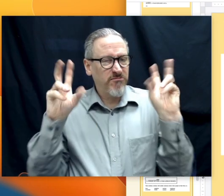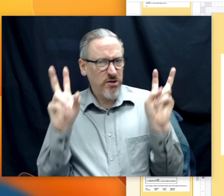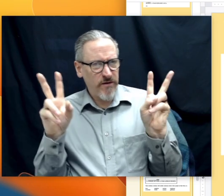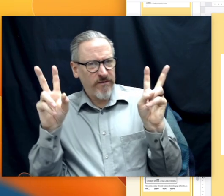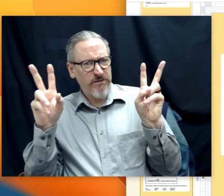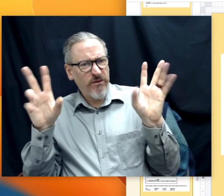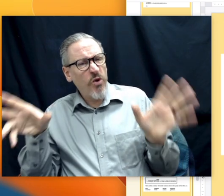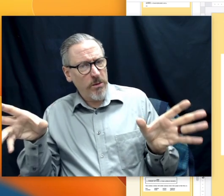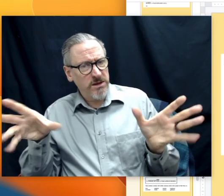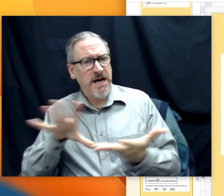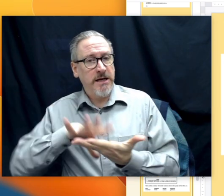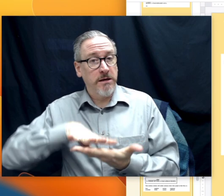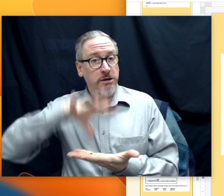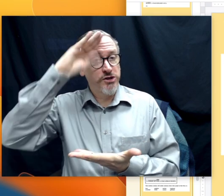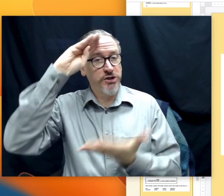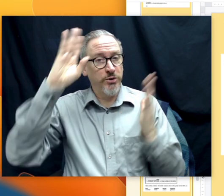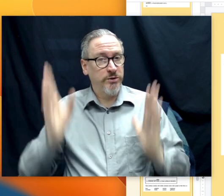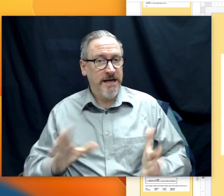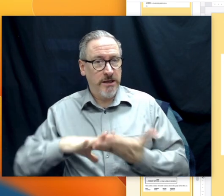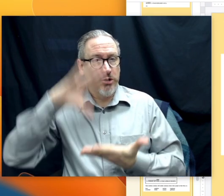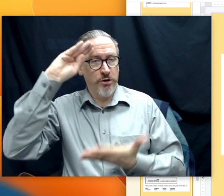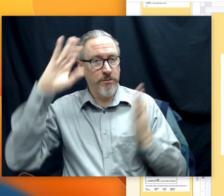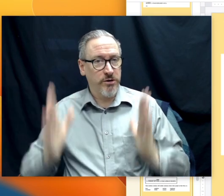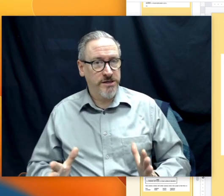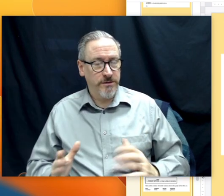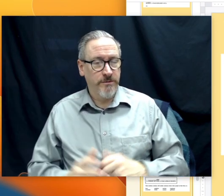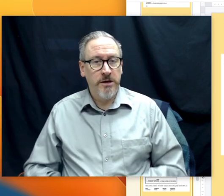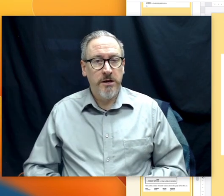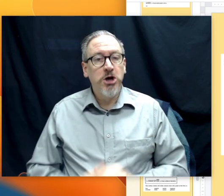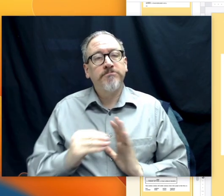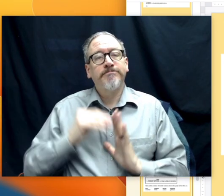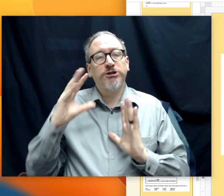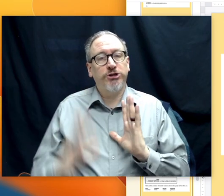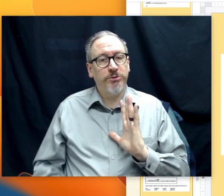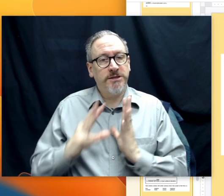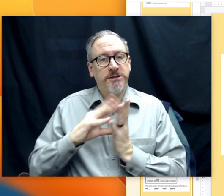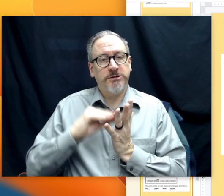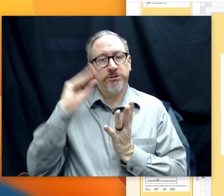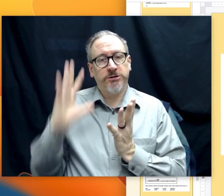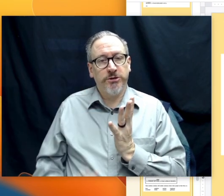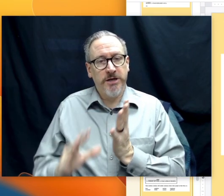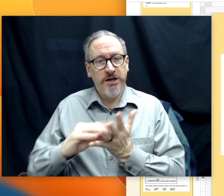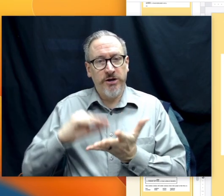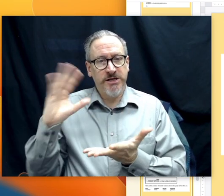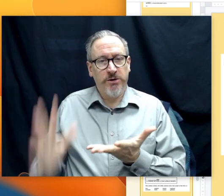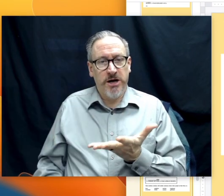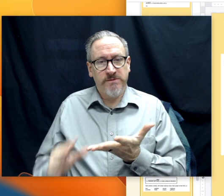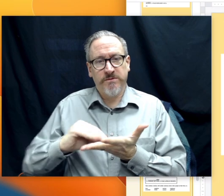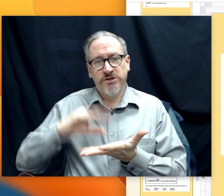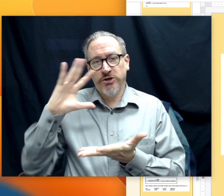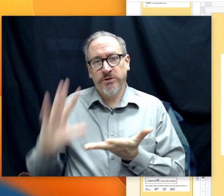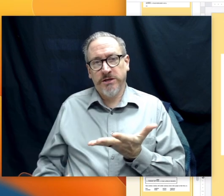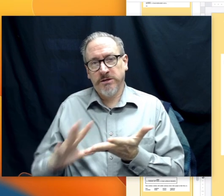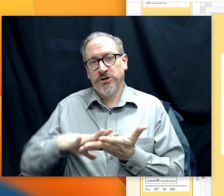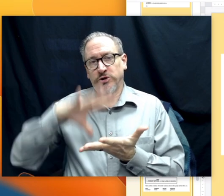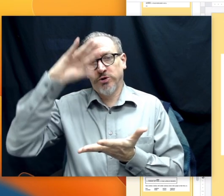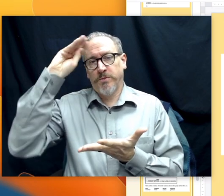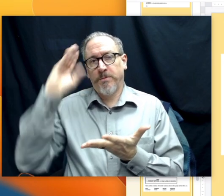That's the formal sign. Student, learn person, student, and you can see where it comes from.